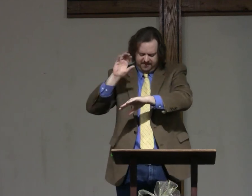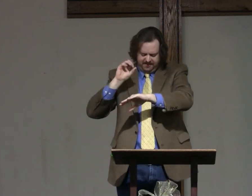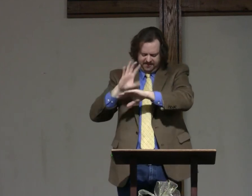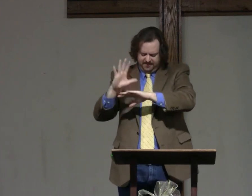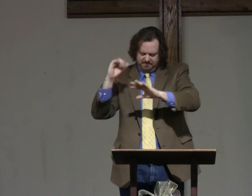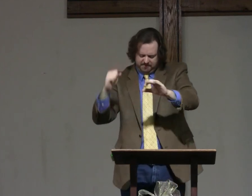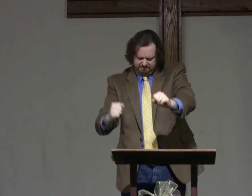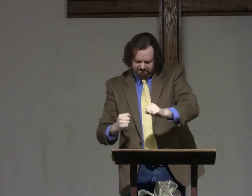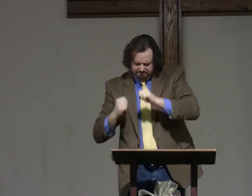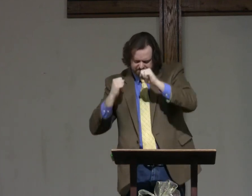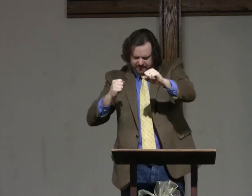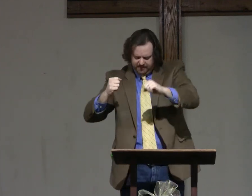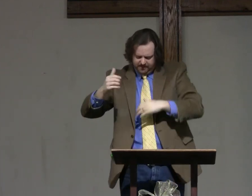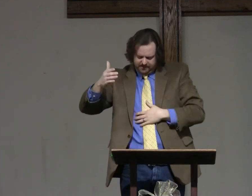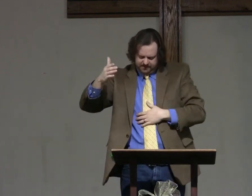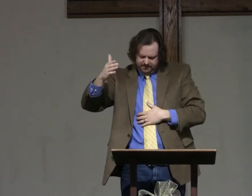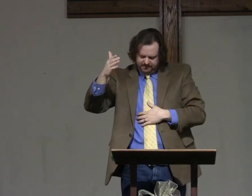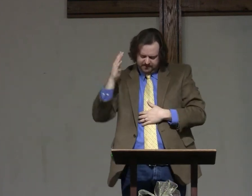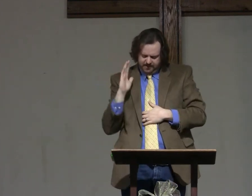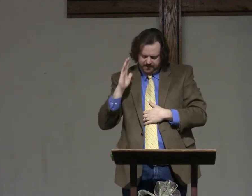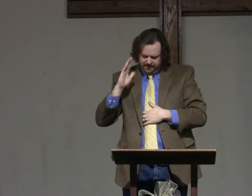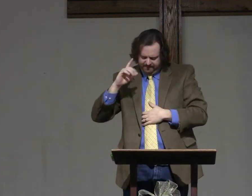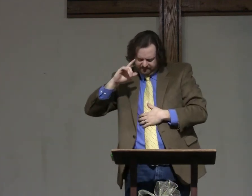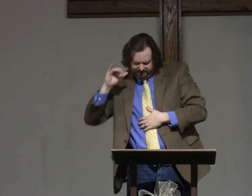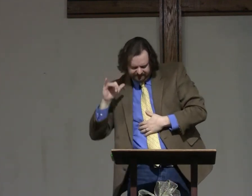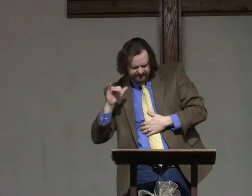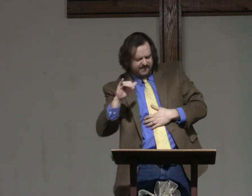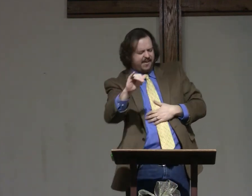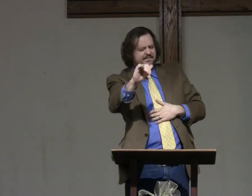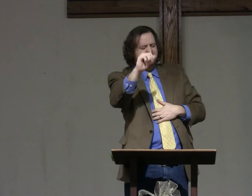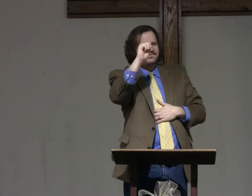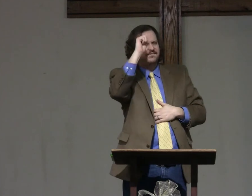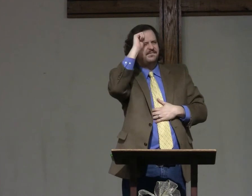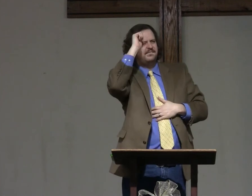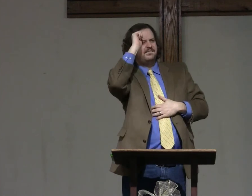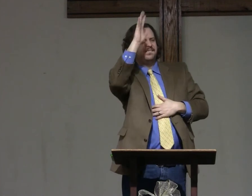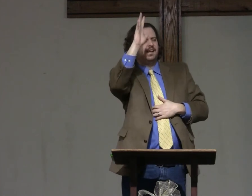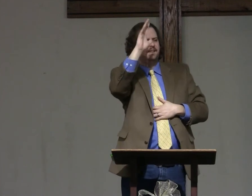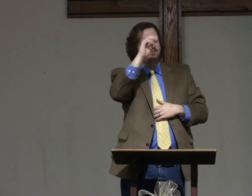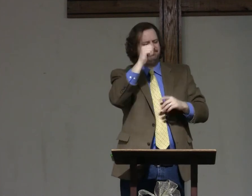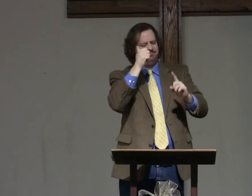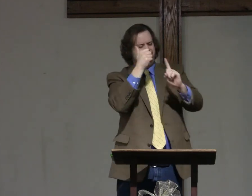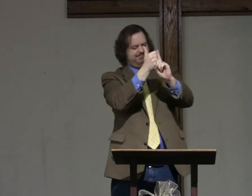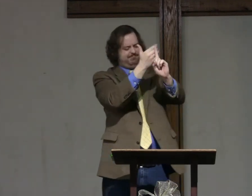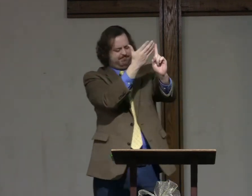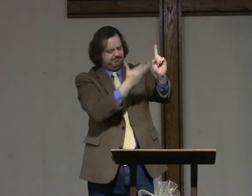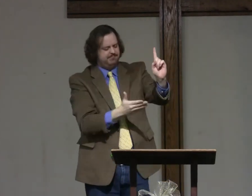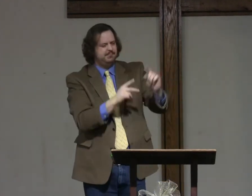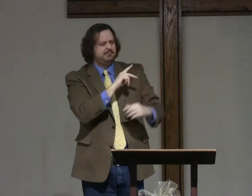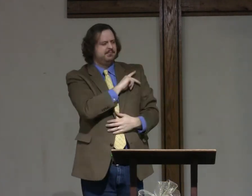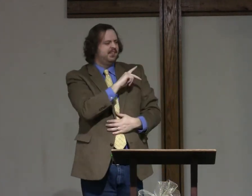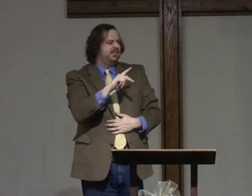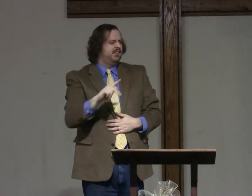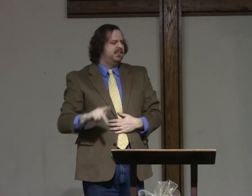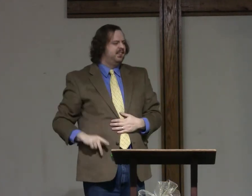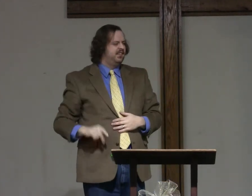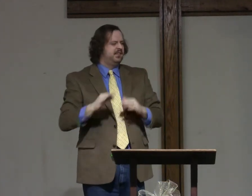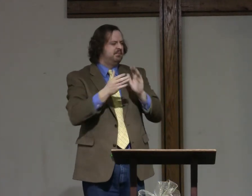Counselor, the Mighty God, the Everlasting Father, the Prince of